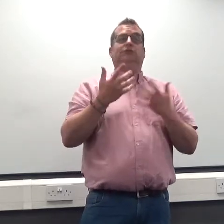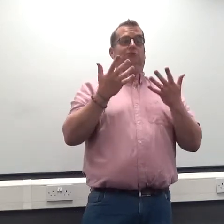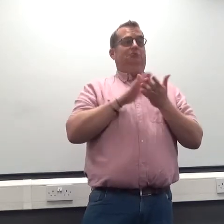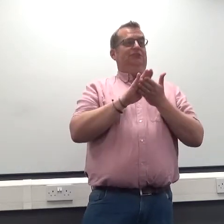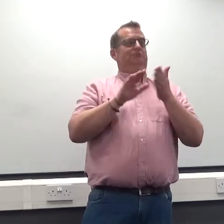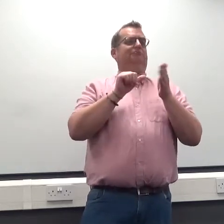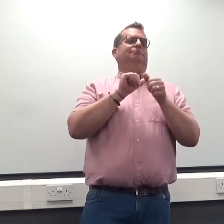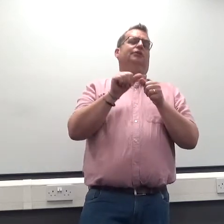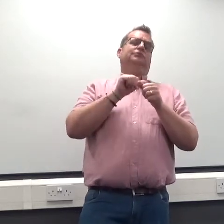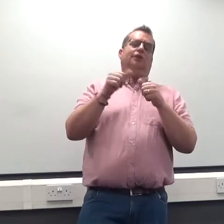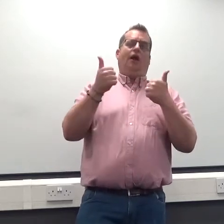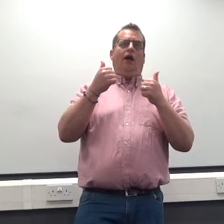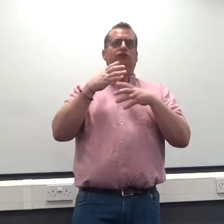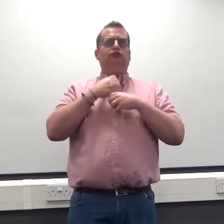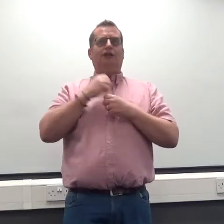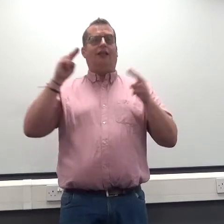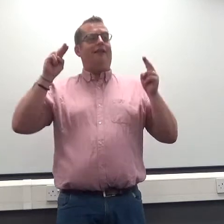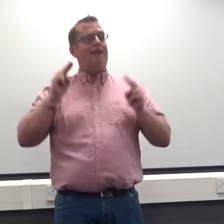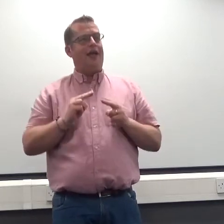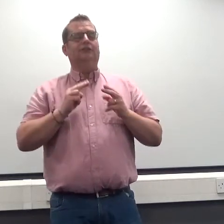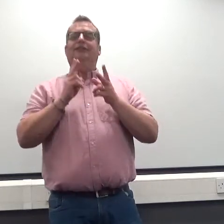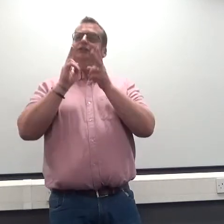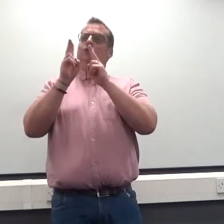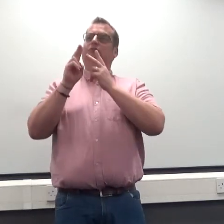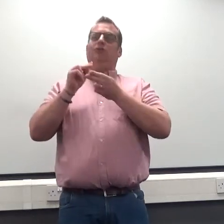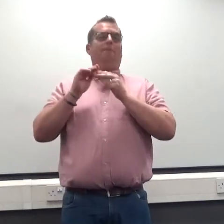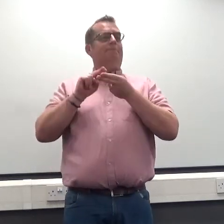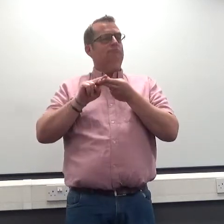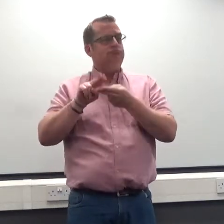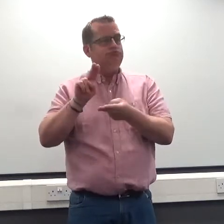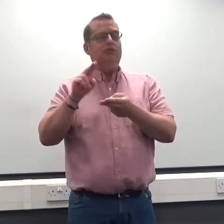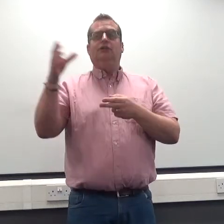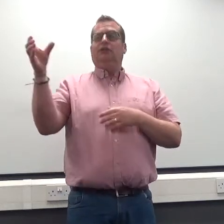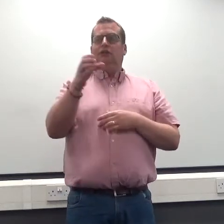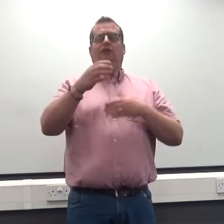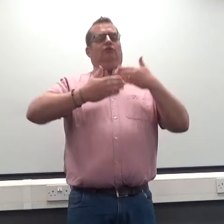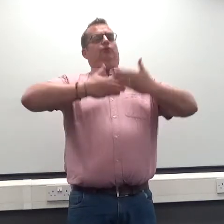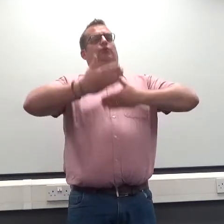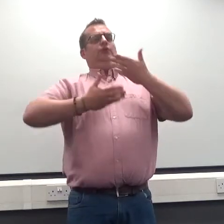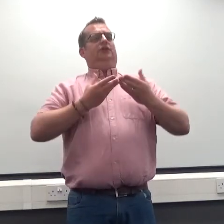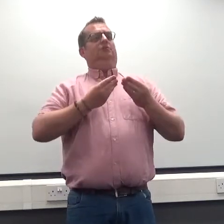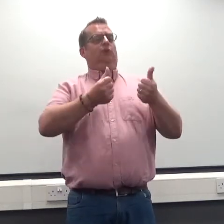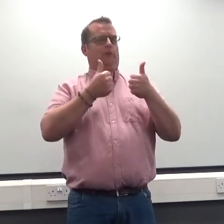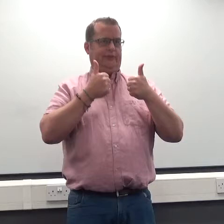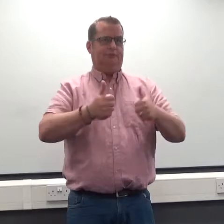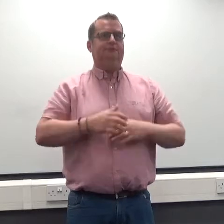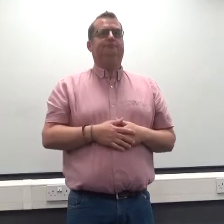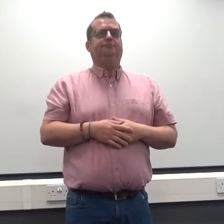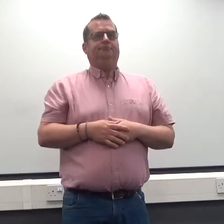to increase it from 40,000 to 47,000, which meant that it relieved a little bit of the stress, so that we had more money to be able to